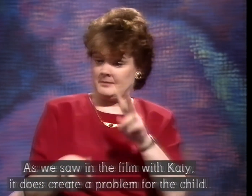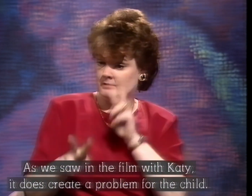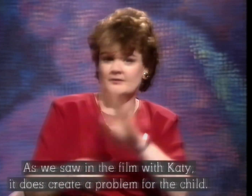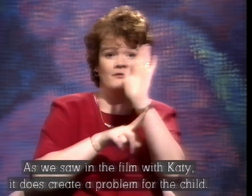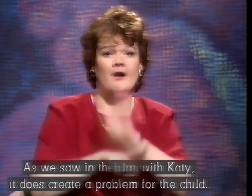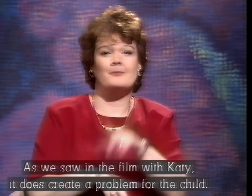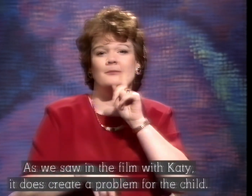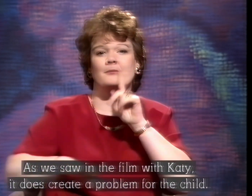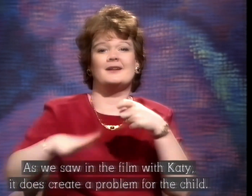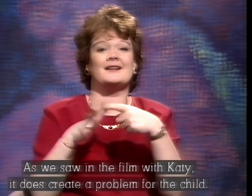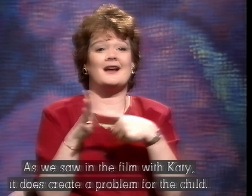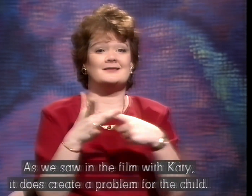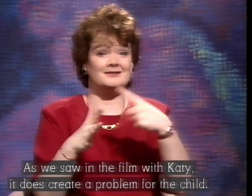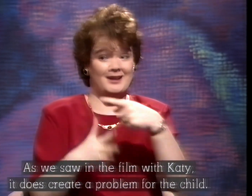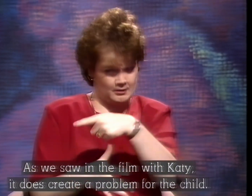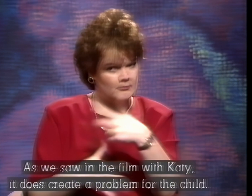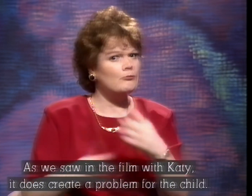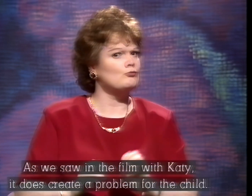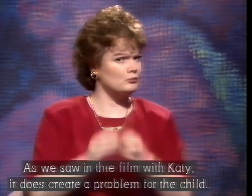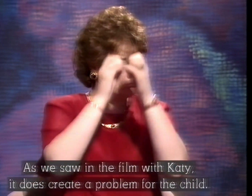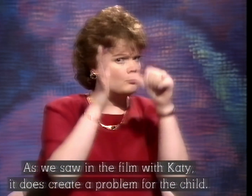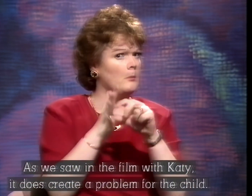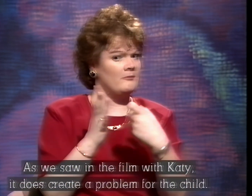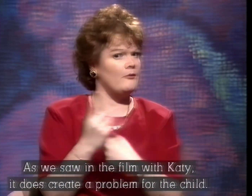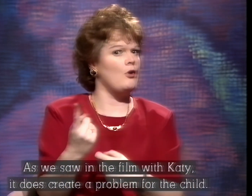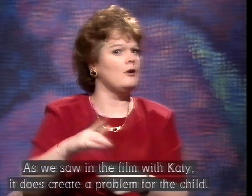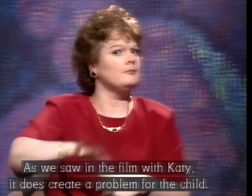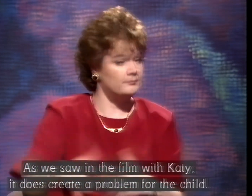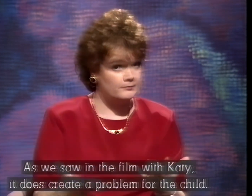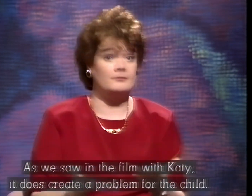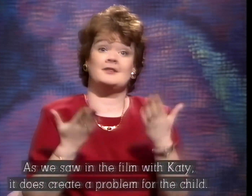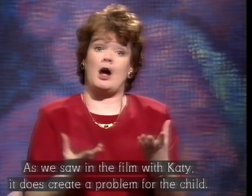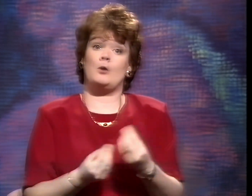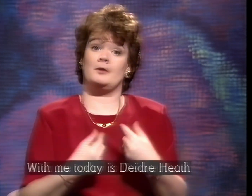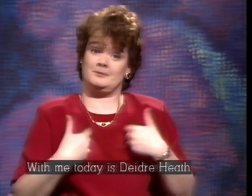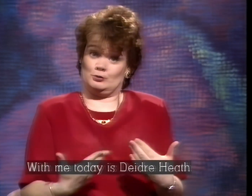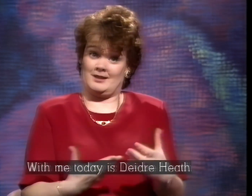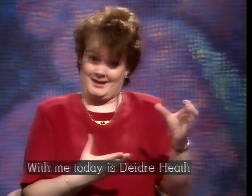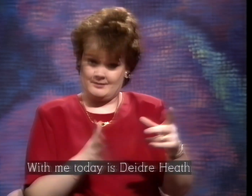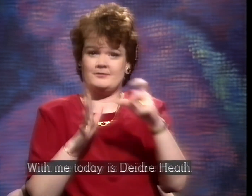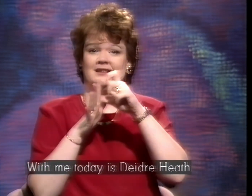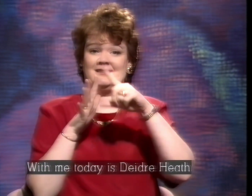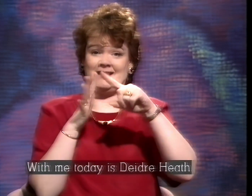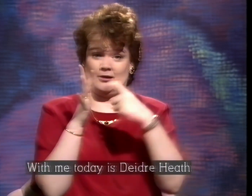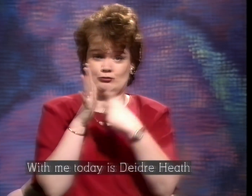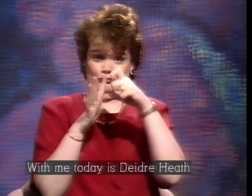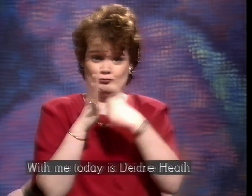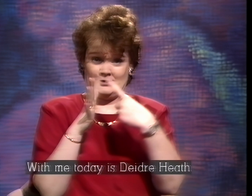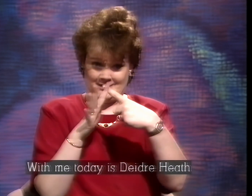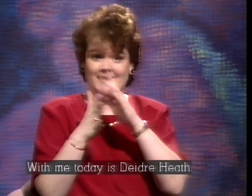As we saw in the film with Katie, it does create a problem for the child. Now, with me today is Deirdre